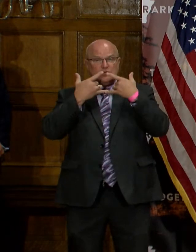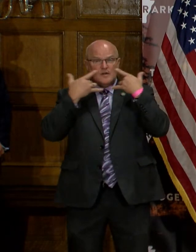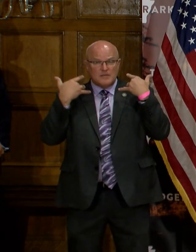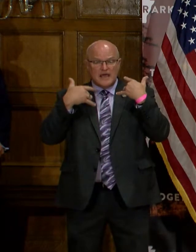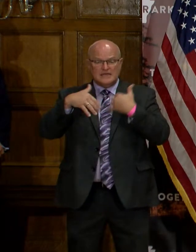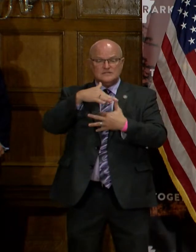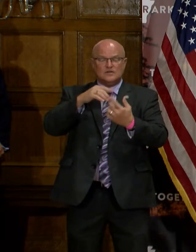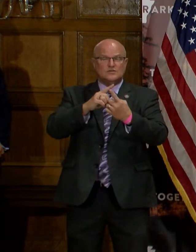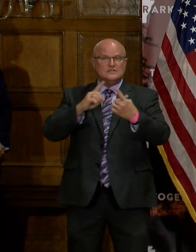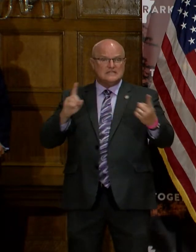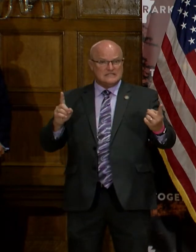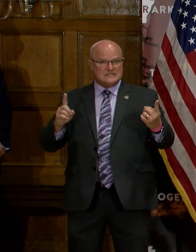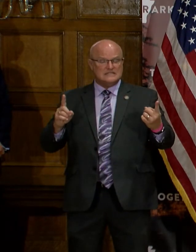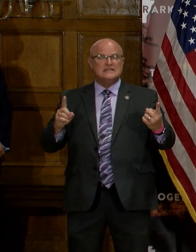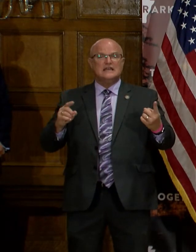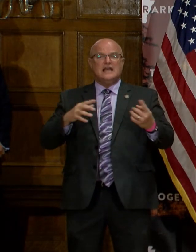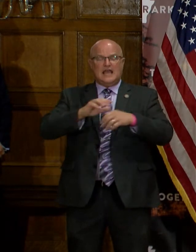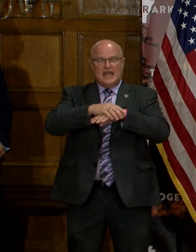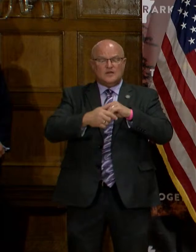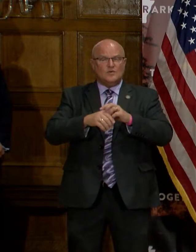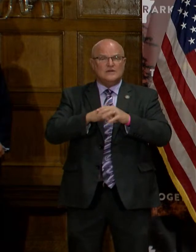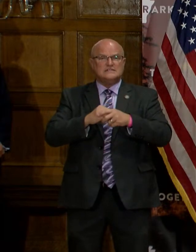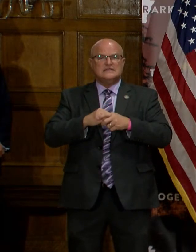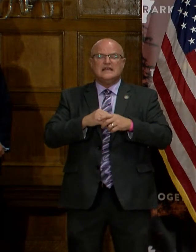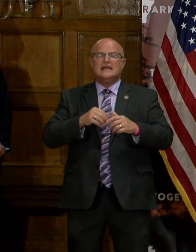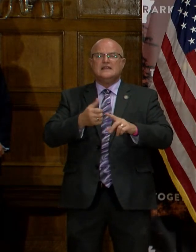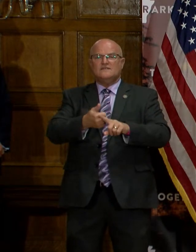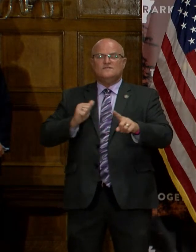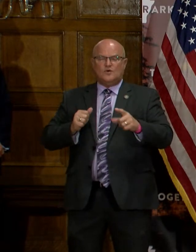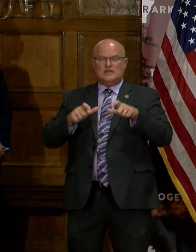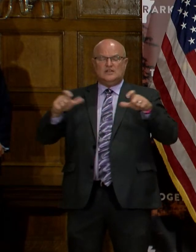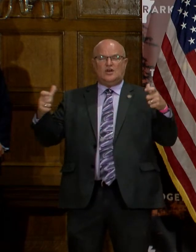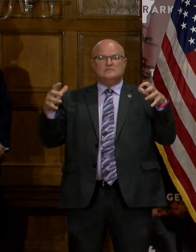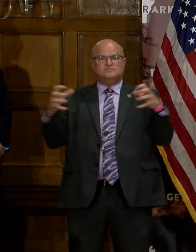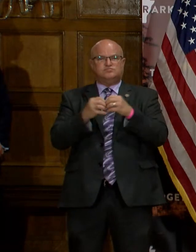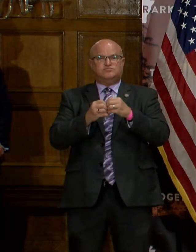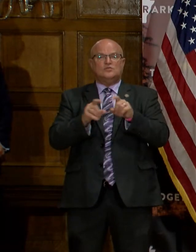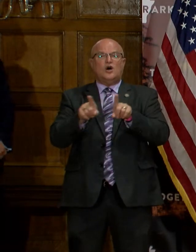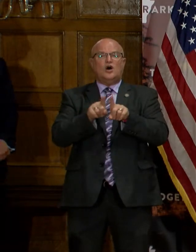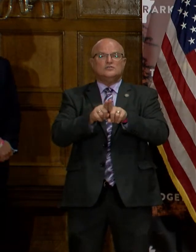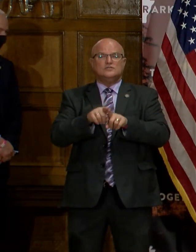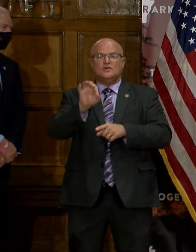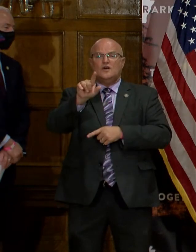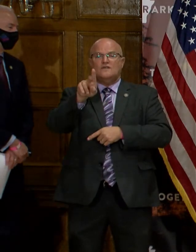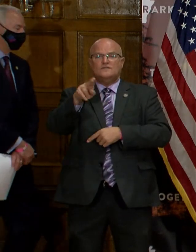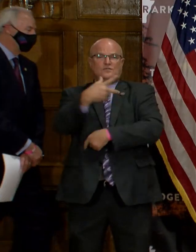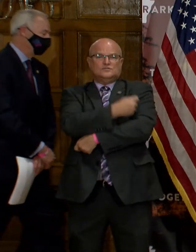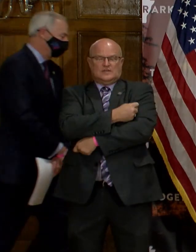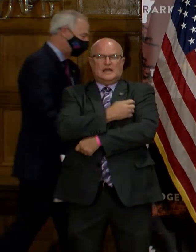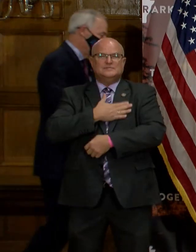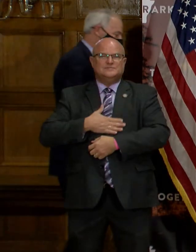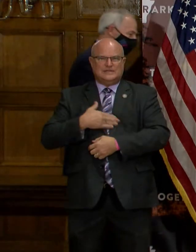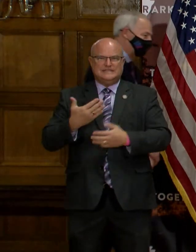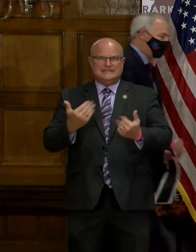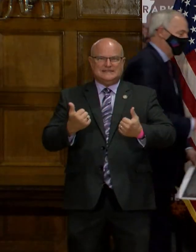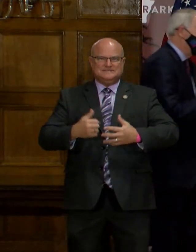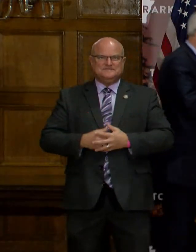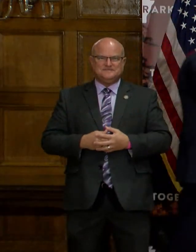distancing, hand washing, and avoiding large gatherings, and also get your flu shot. Thank you, Governor. Thank you,